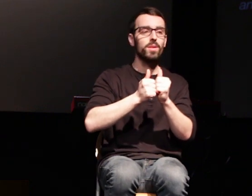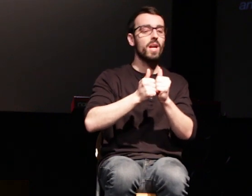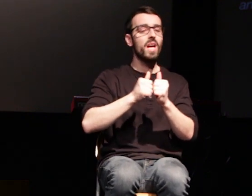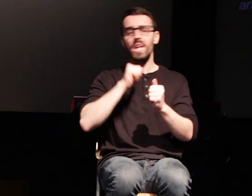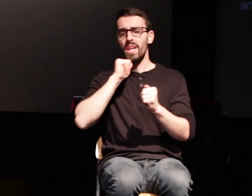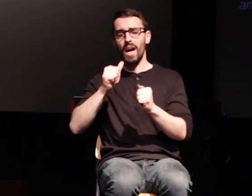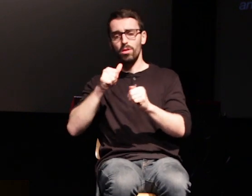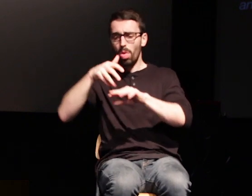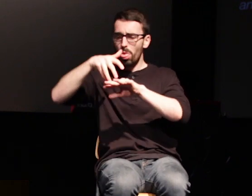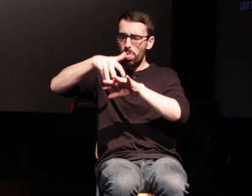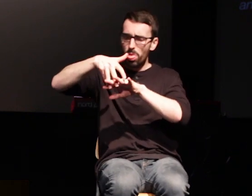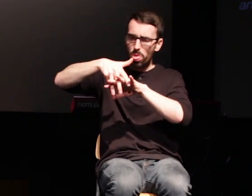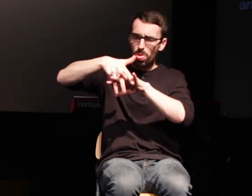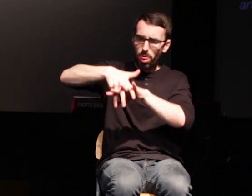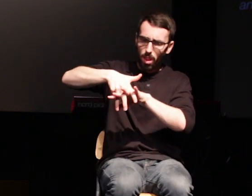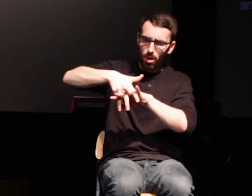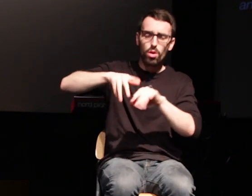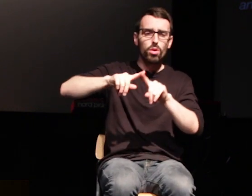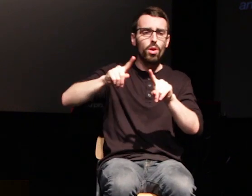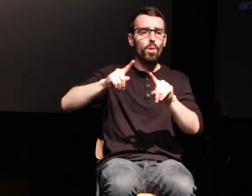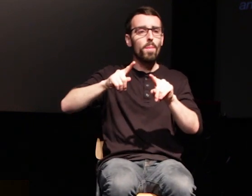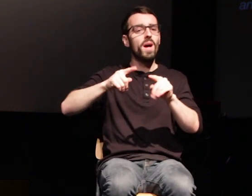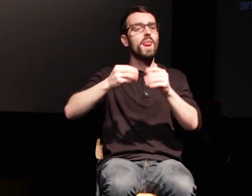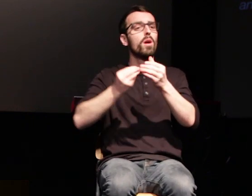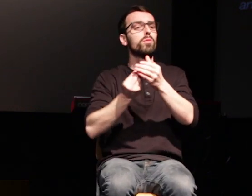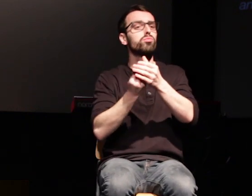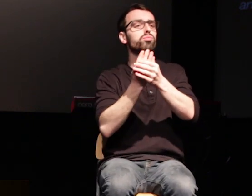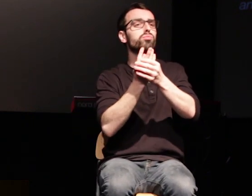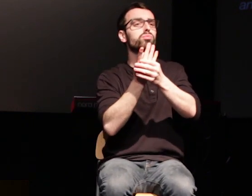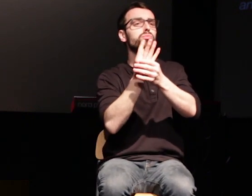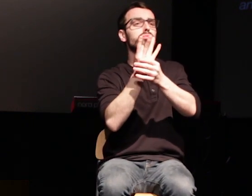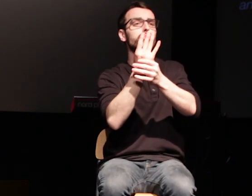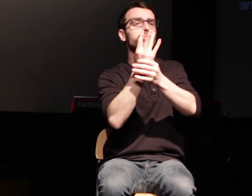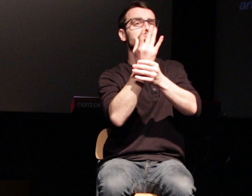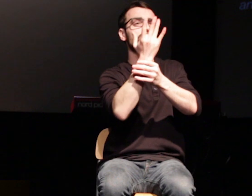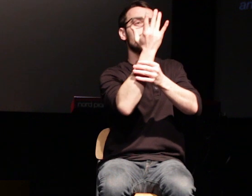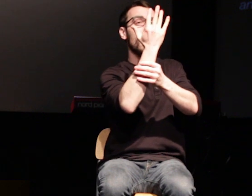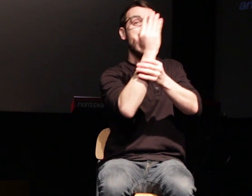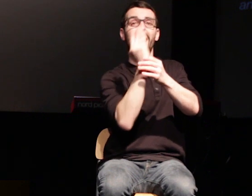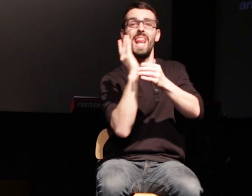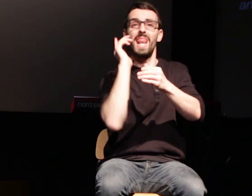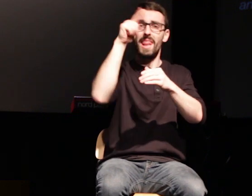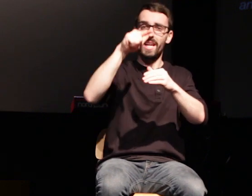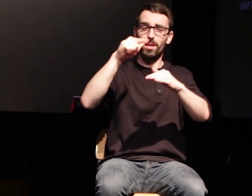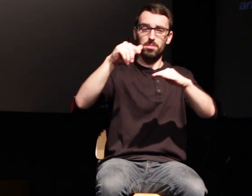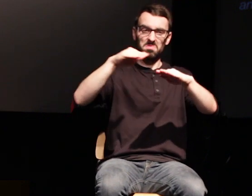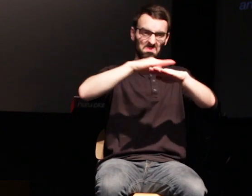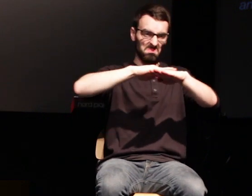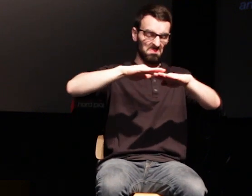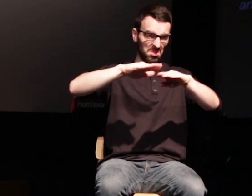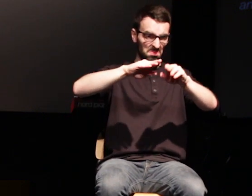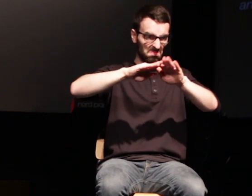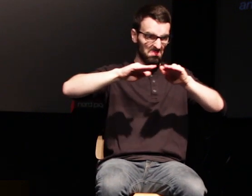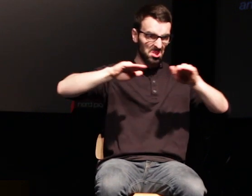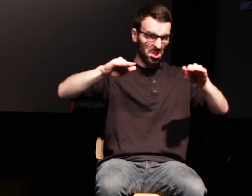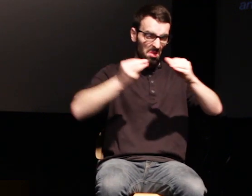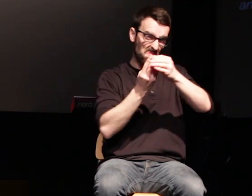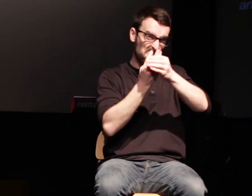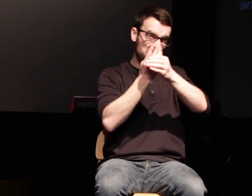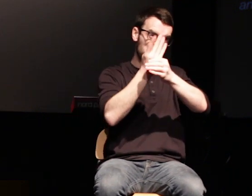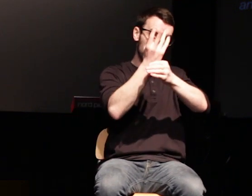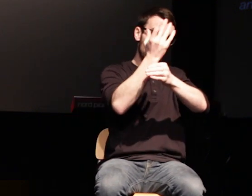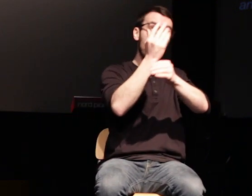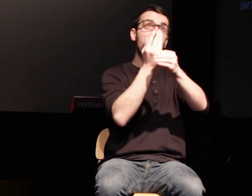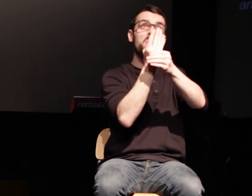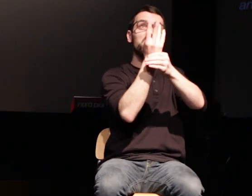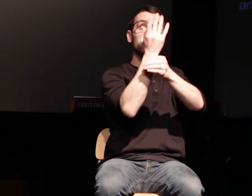but what shows and what provides and what comes of it above the ground as a result. So